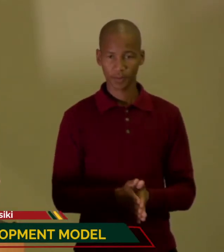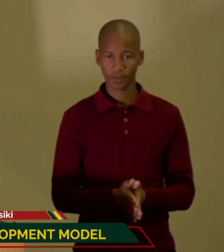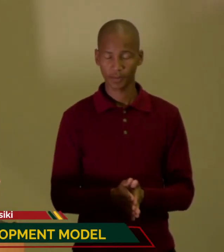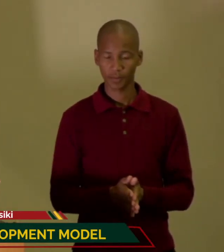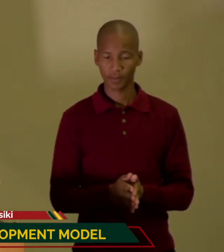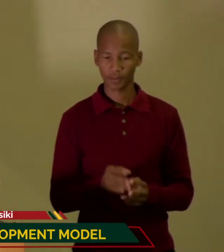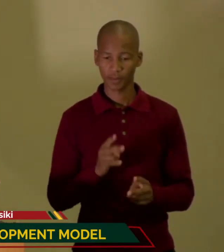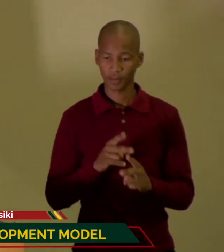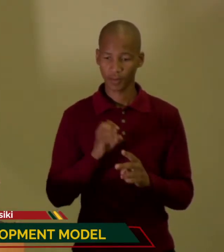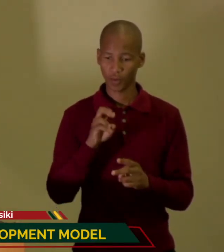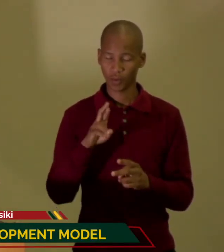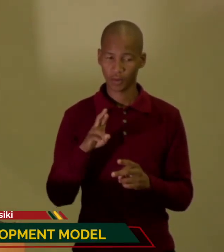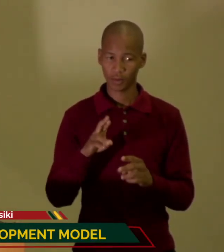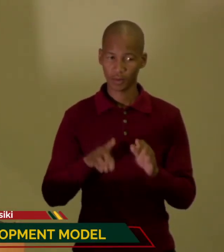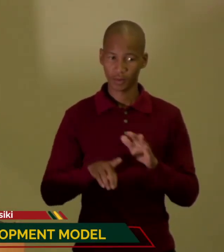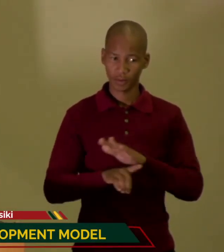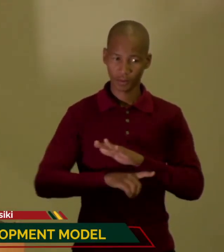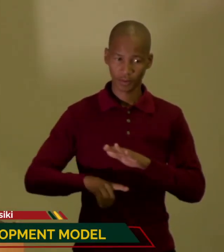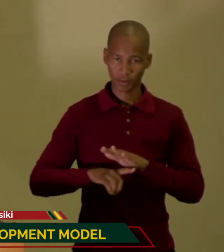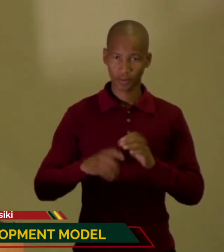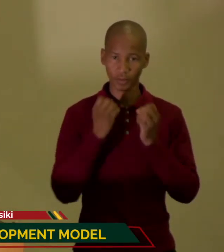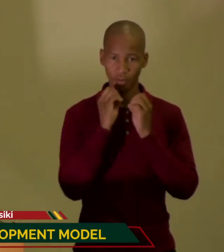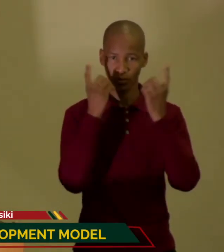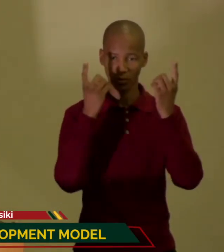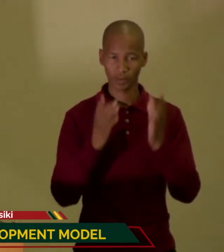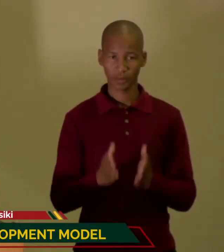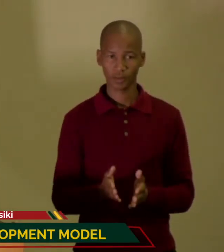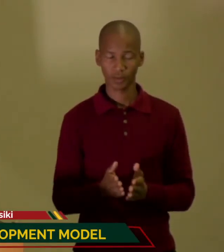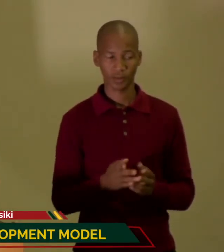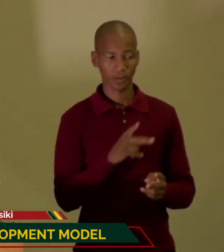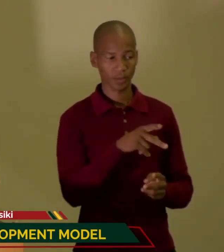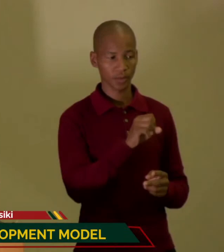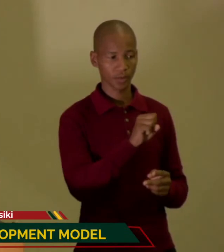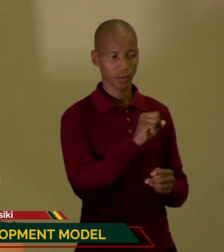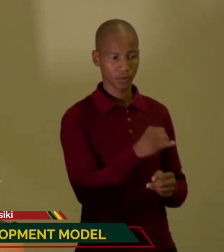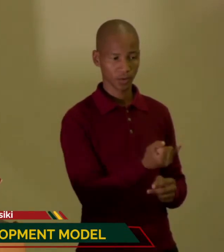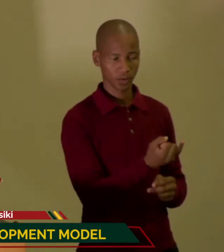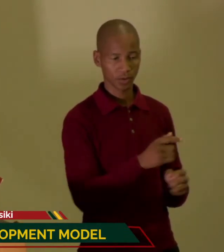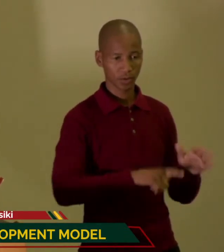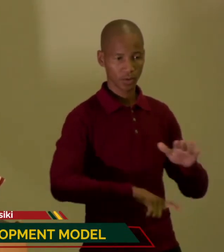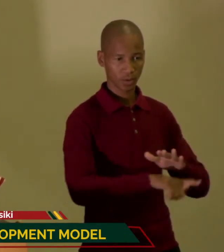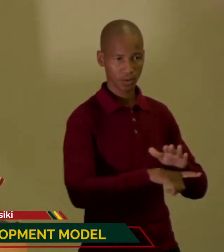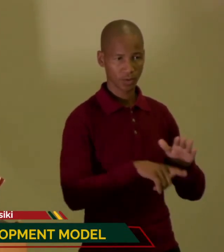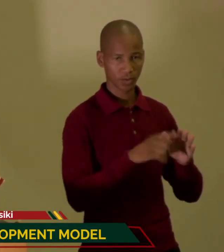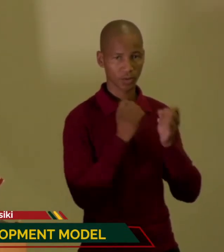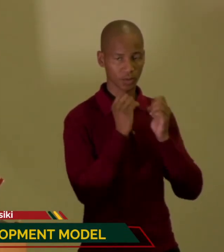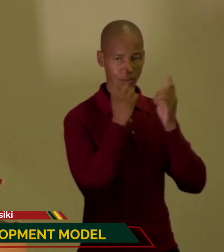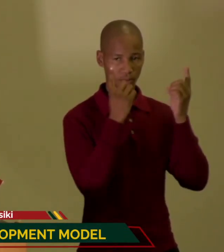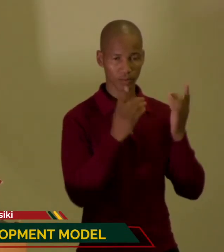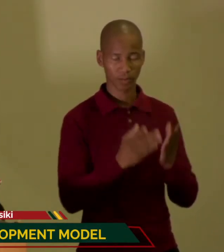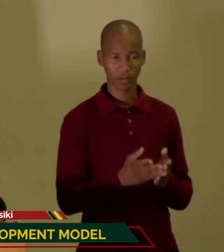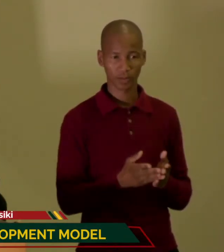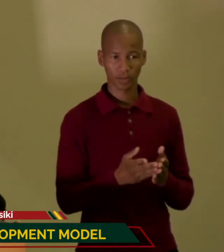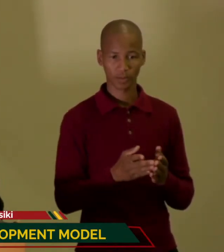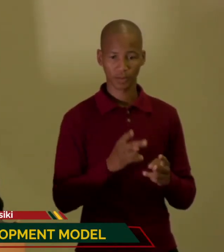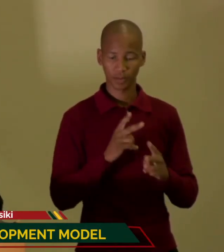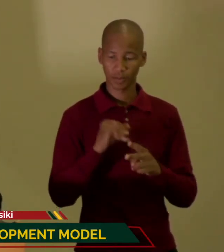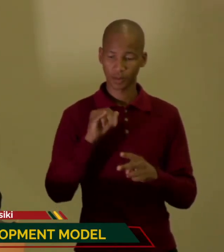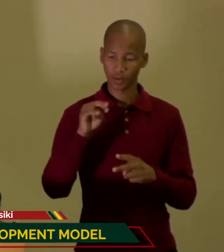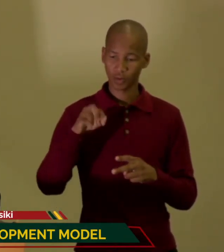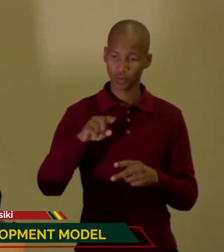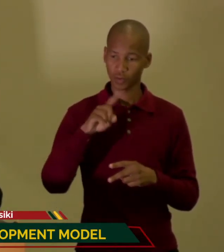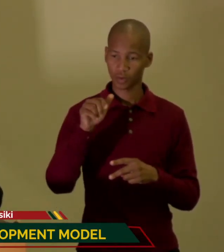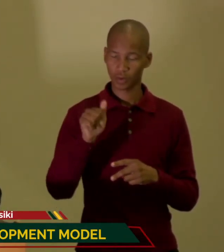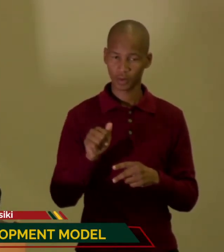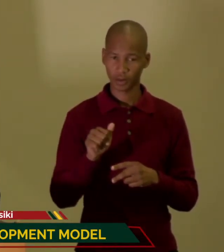OR Tambo District Municipality, Port St. John's Local Municipality, Ingoza Hill